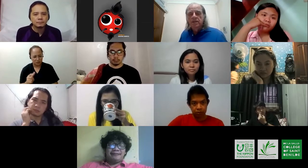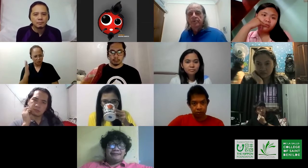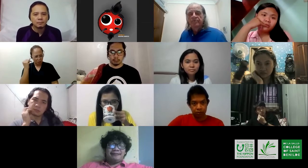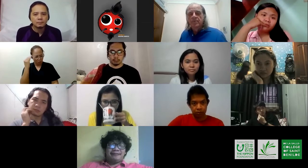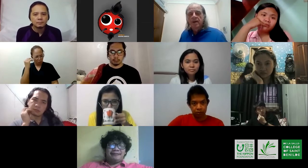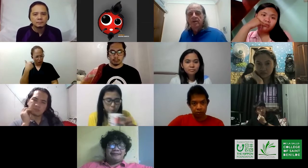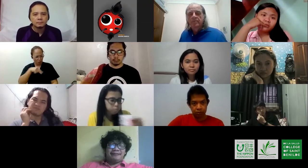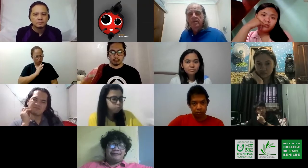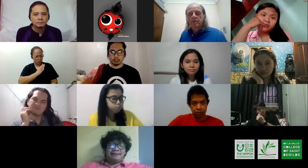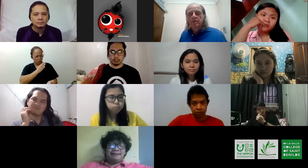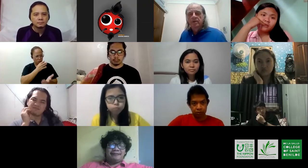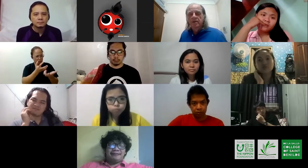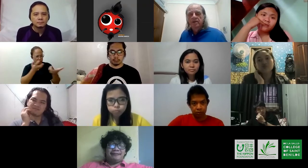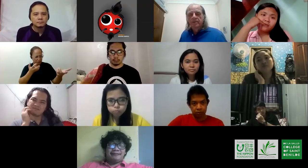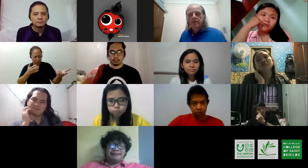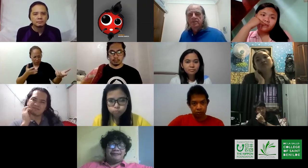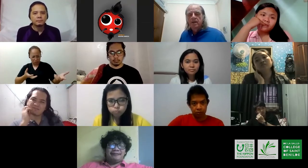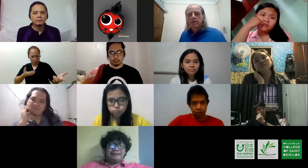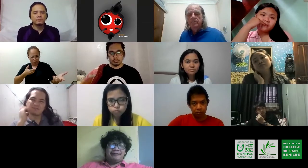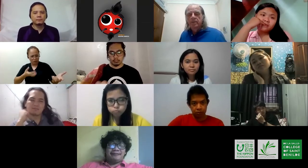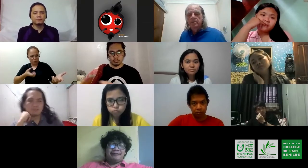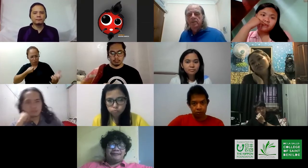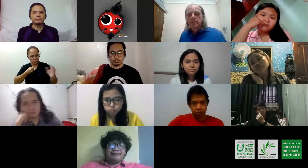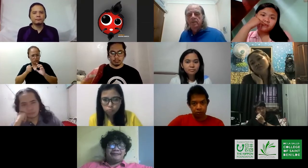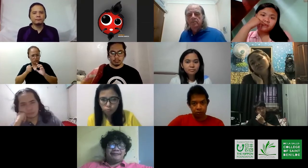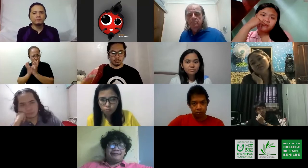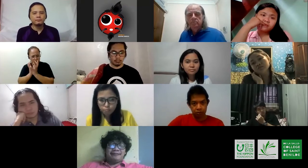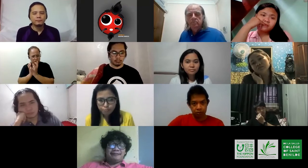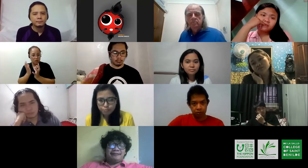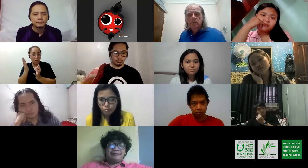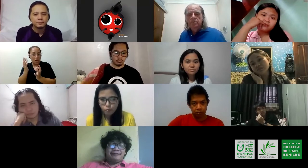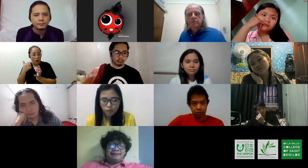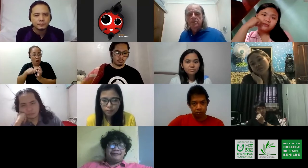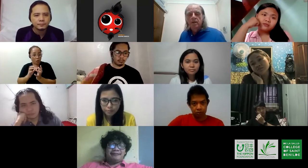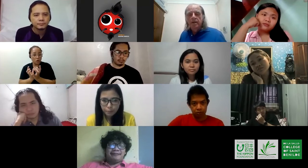from our community? Because our community uses our language.